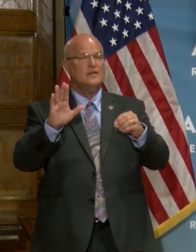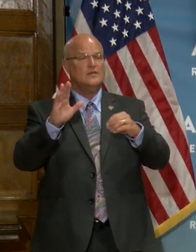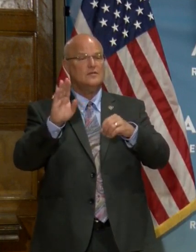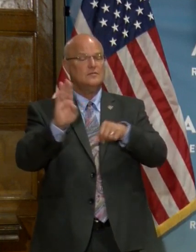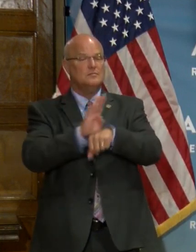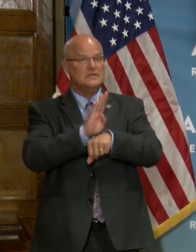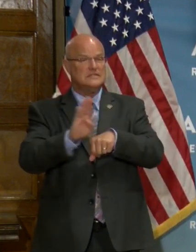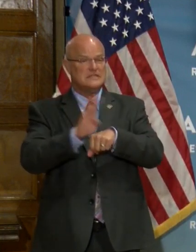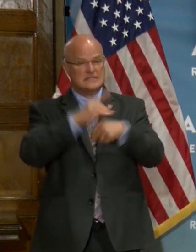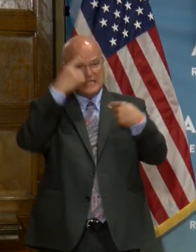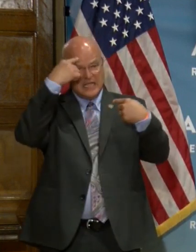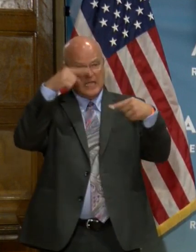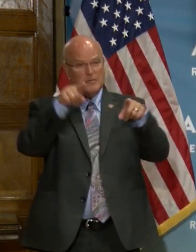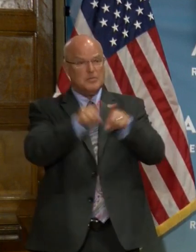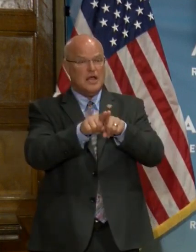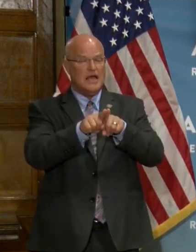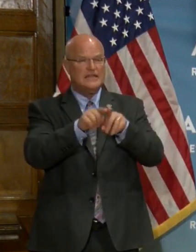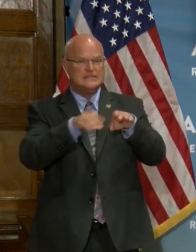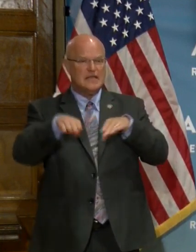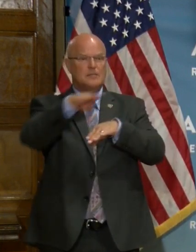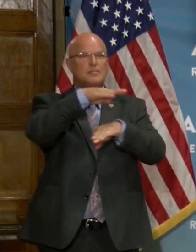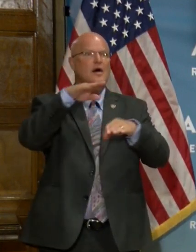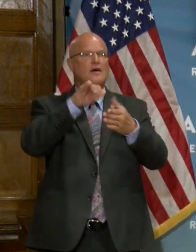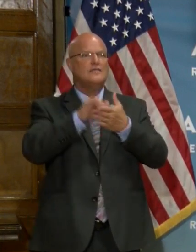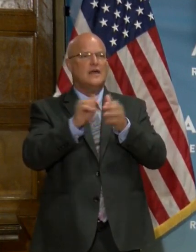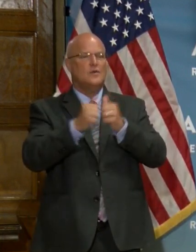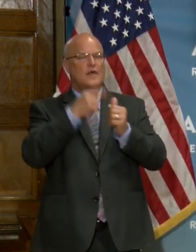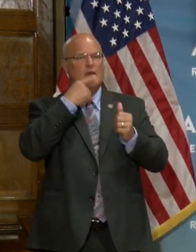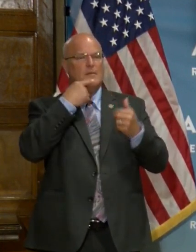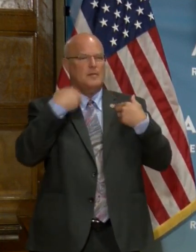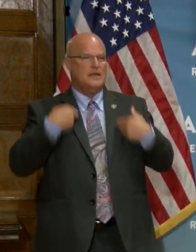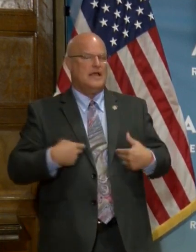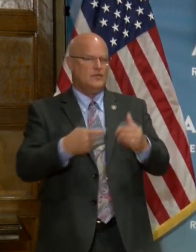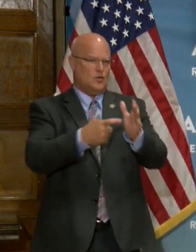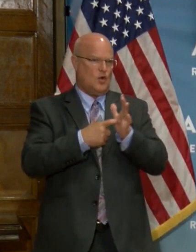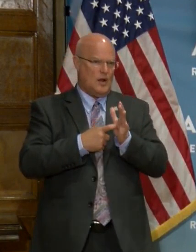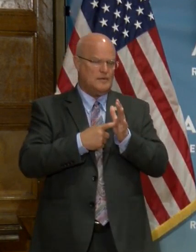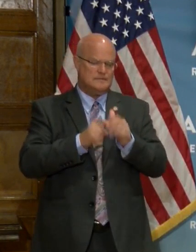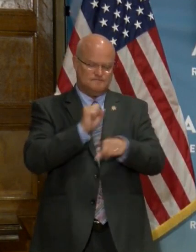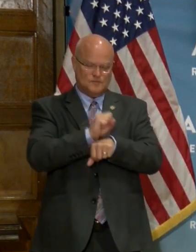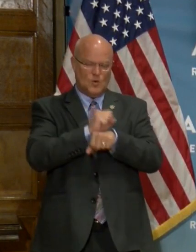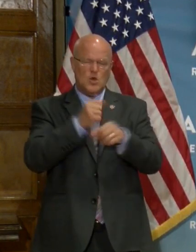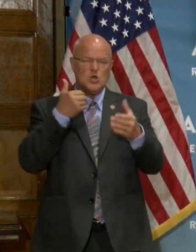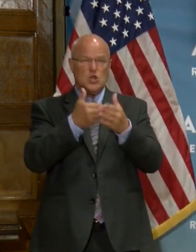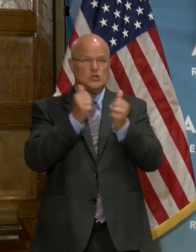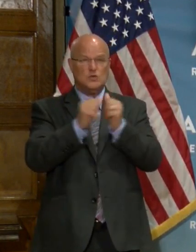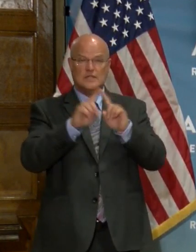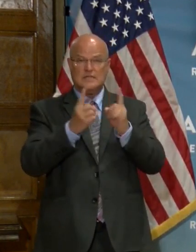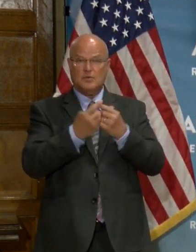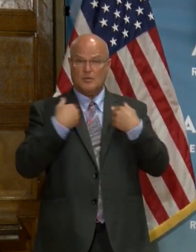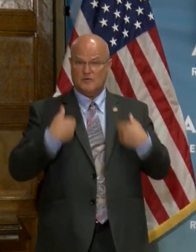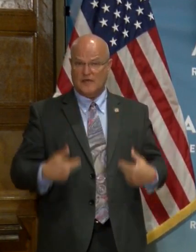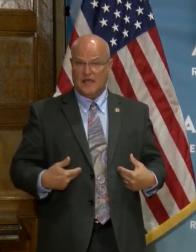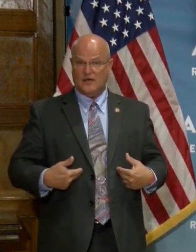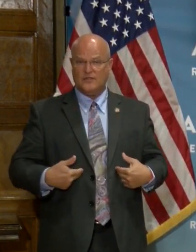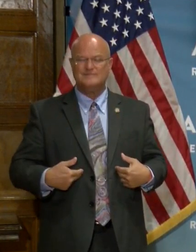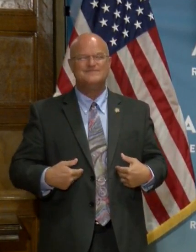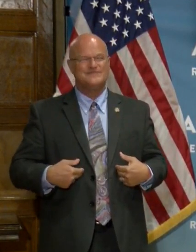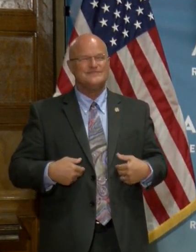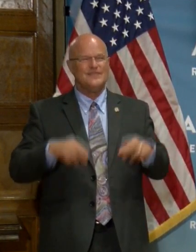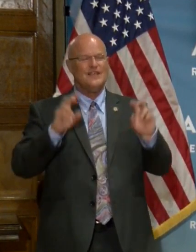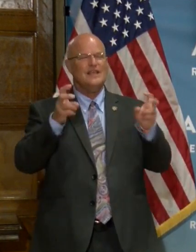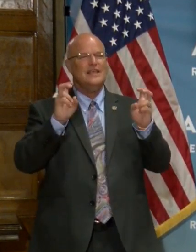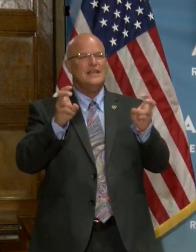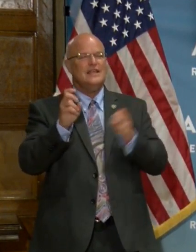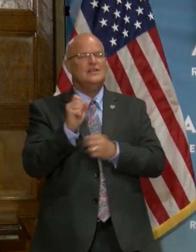in compliance and even above that with the public health requirements. They've worked closely with the Department of Health. You know, in terms